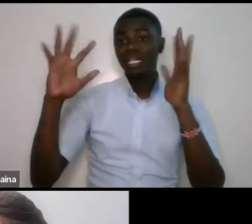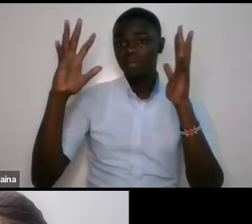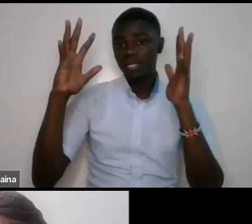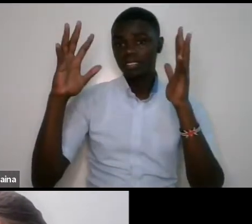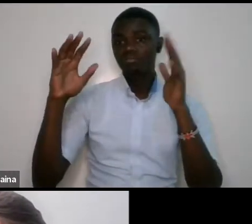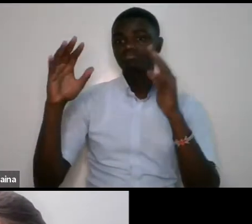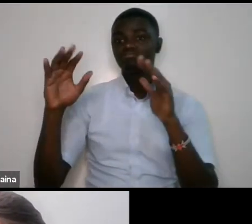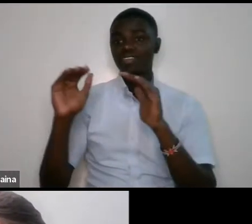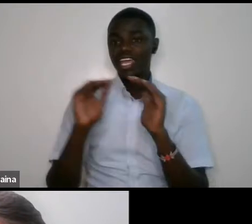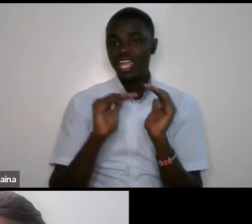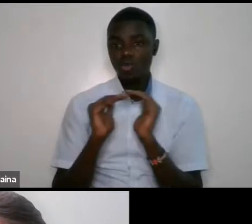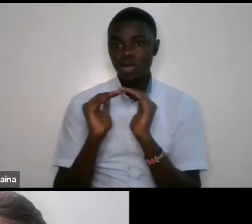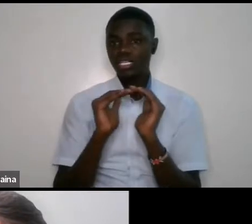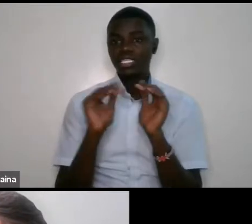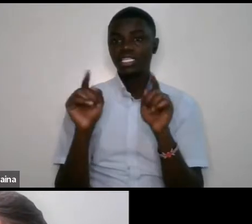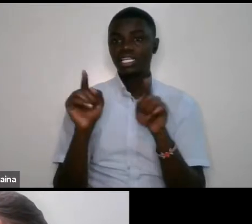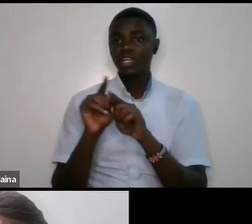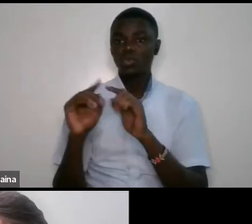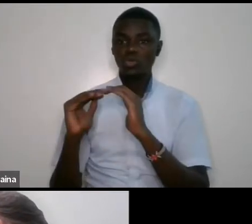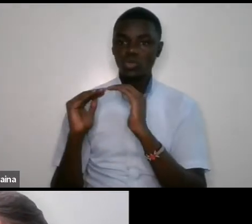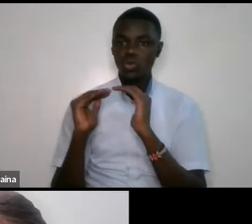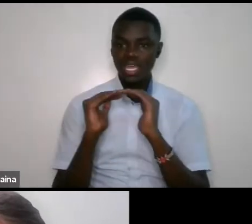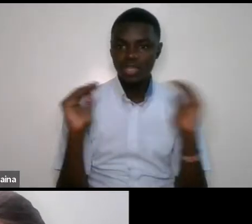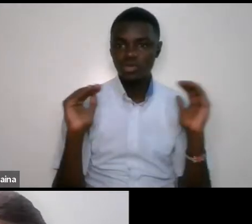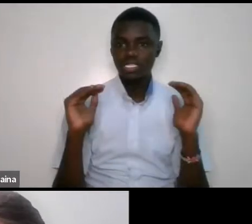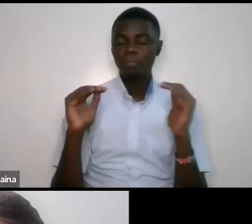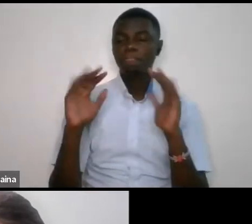that celebrates being a human being.